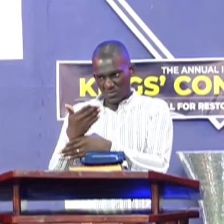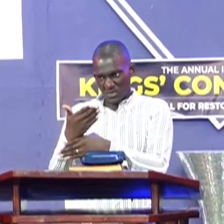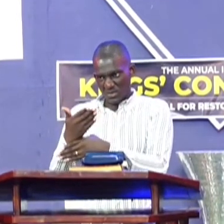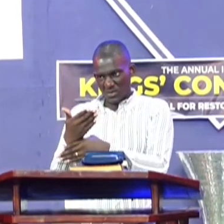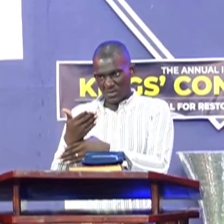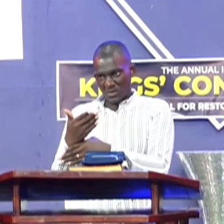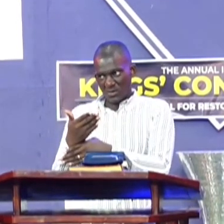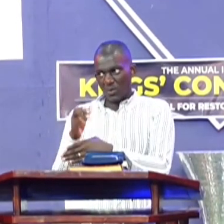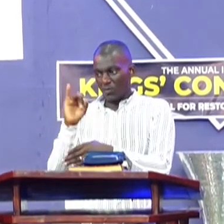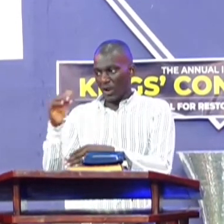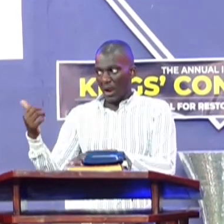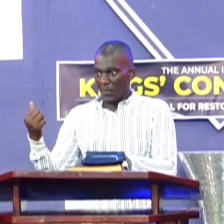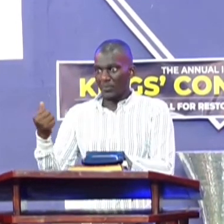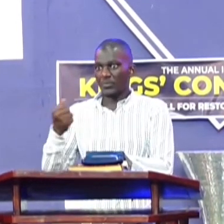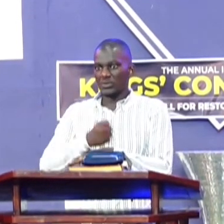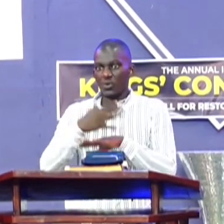is appointed or